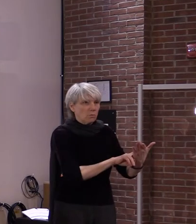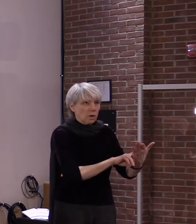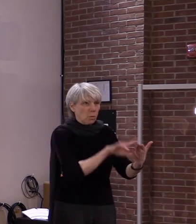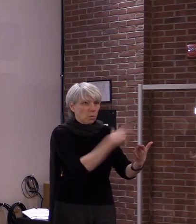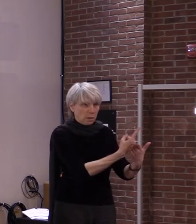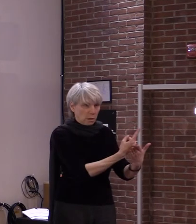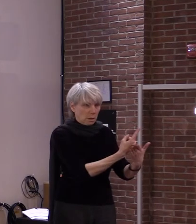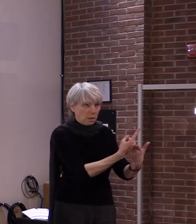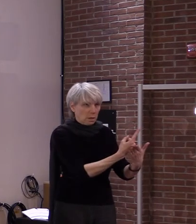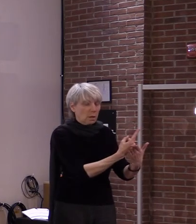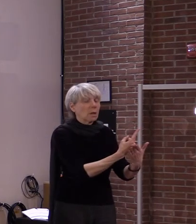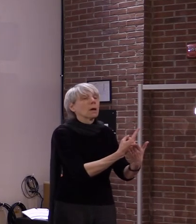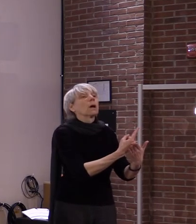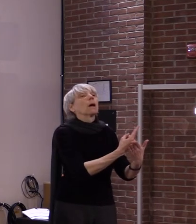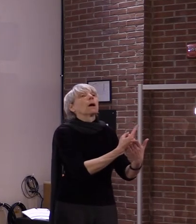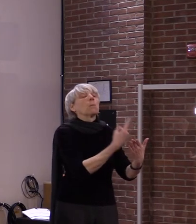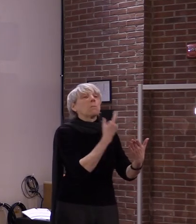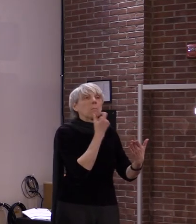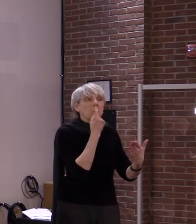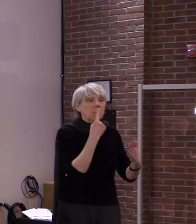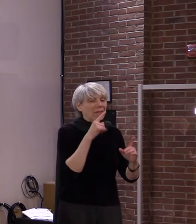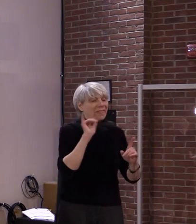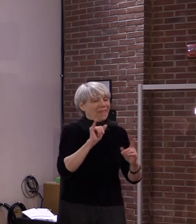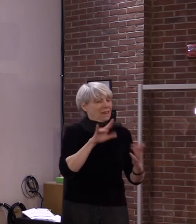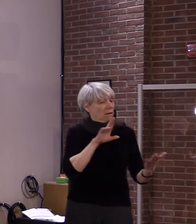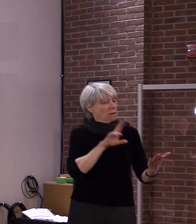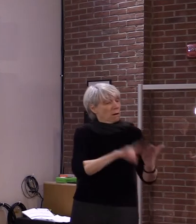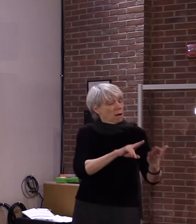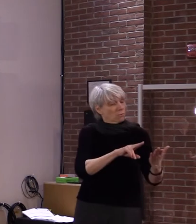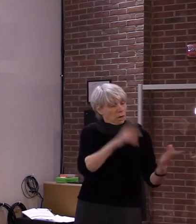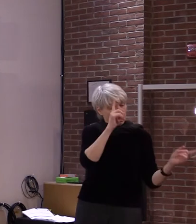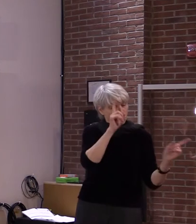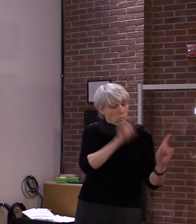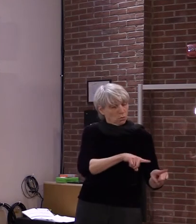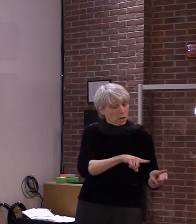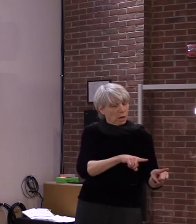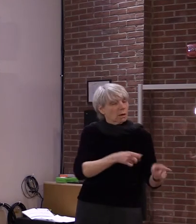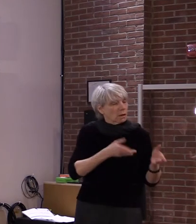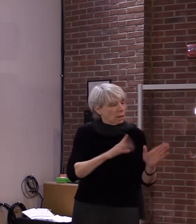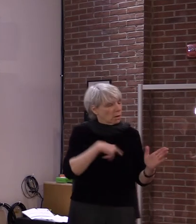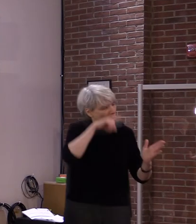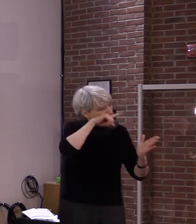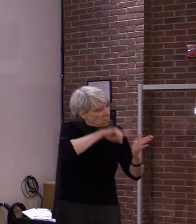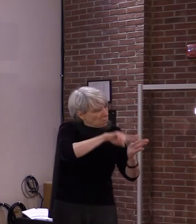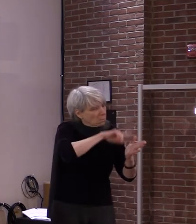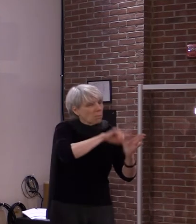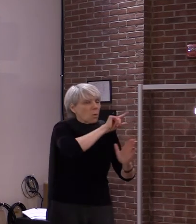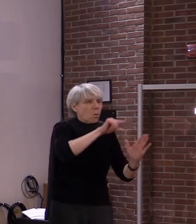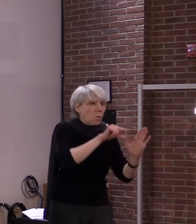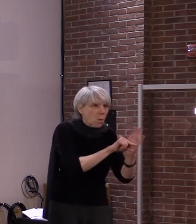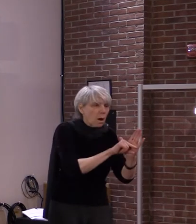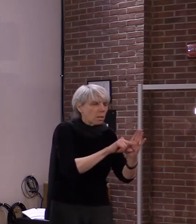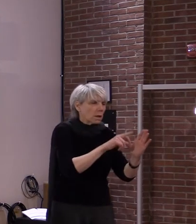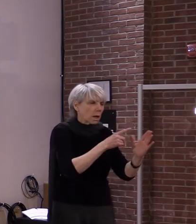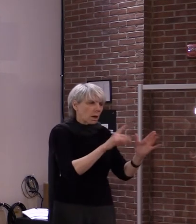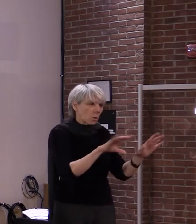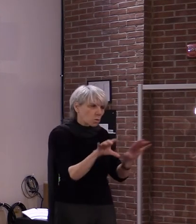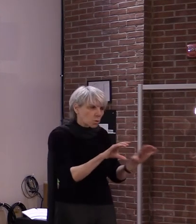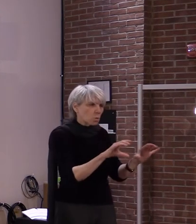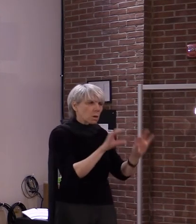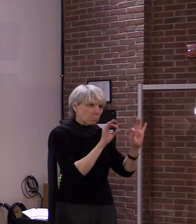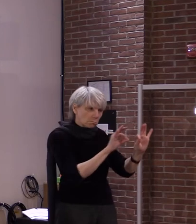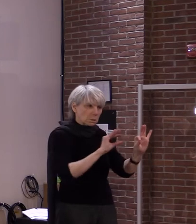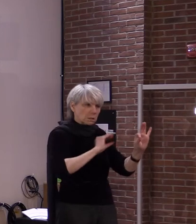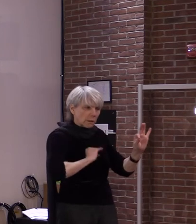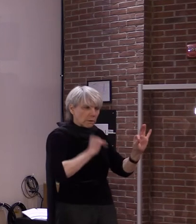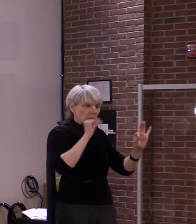we also have metrics in that contract to evaluate quality and performance standards so from from that aspect in